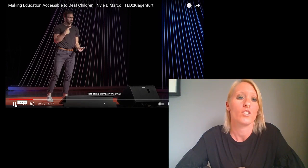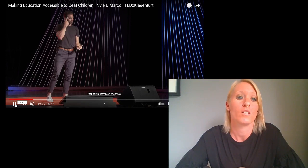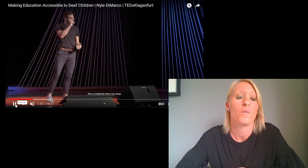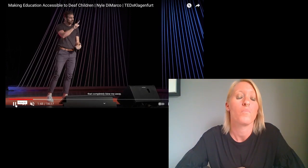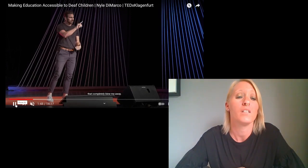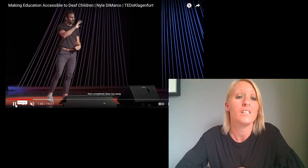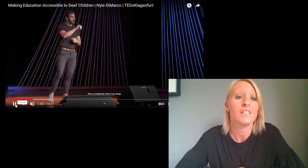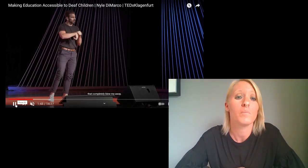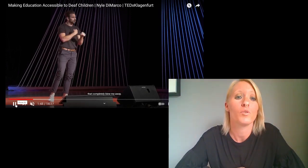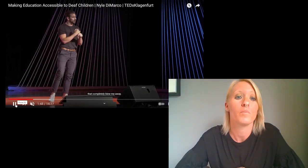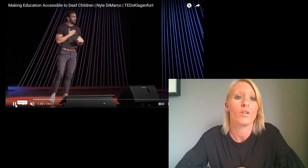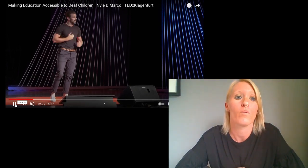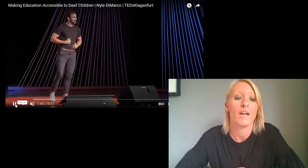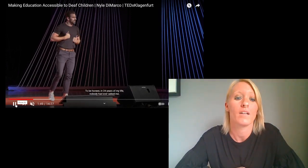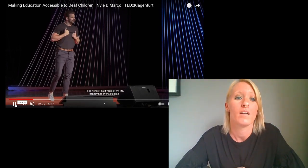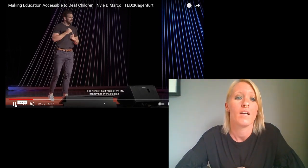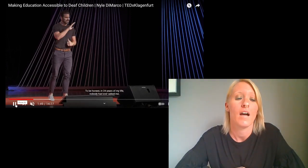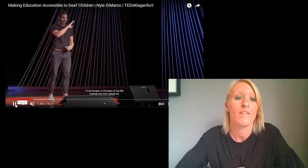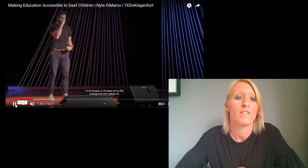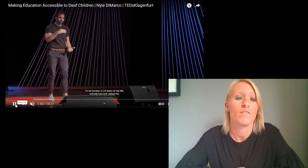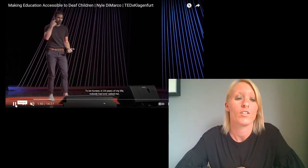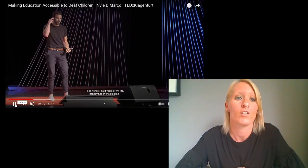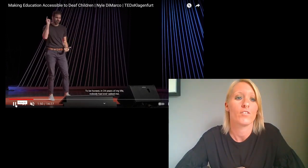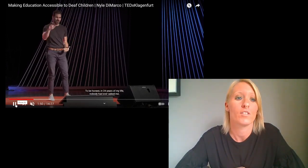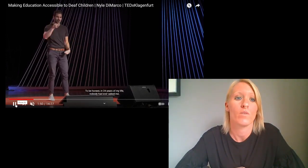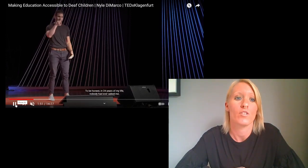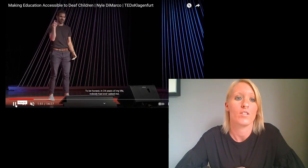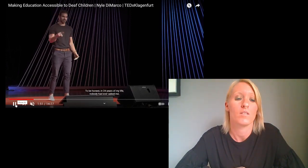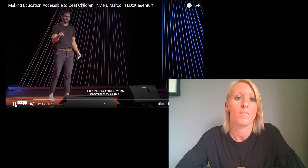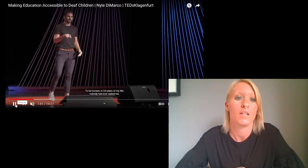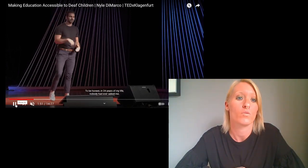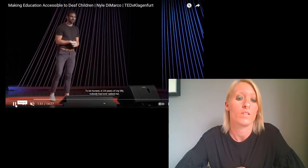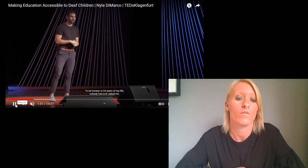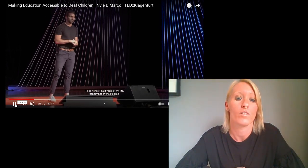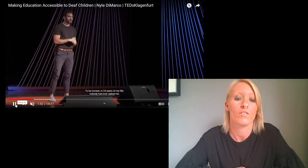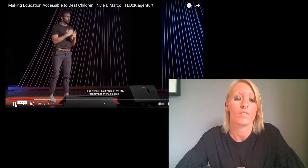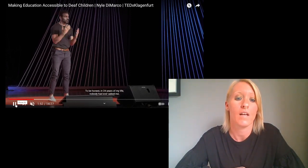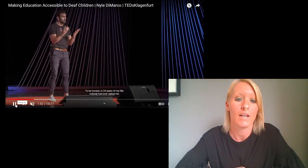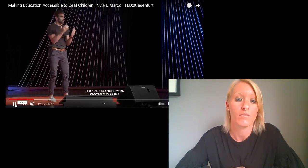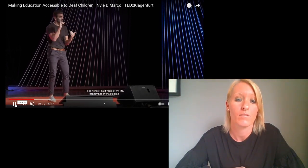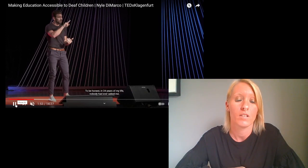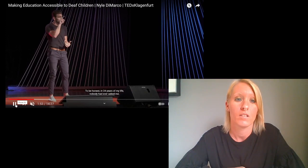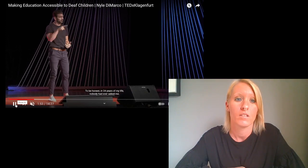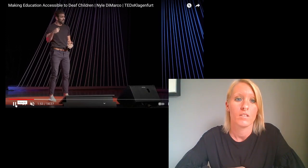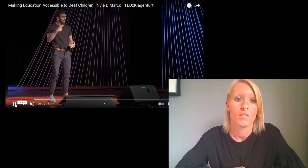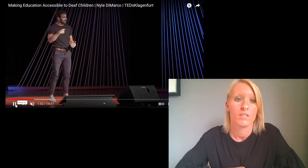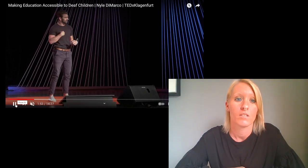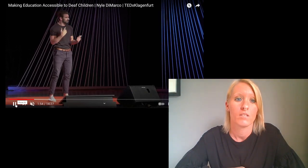the question completely blew me away. I've never heard this question in my 24 years of life.